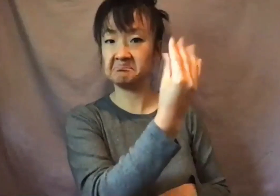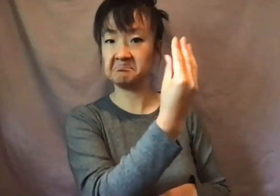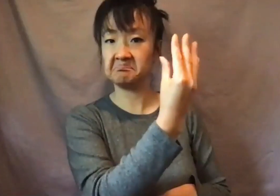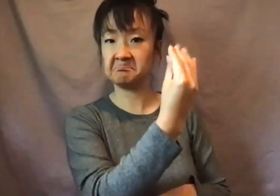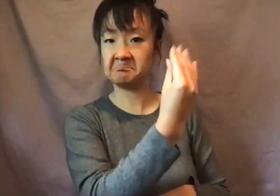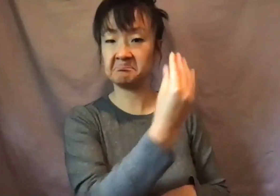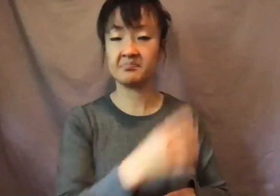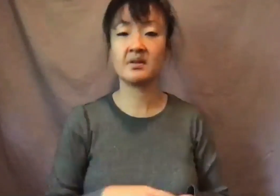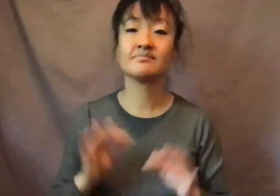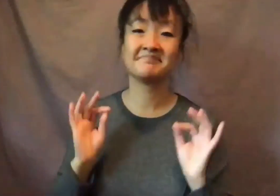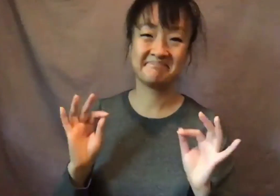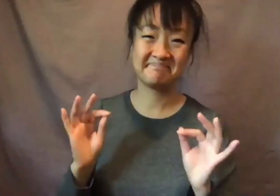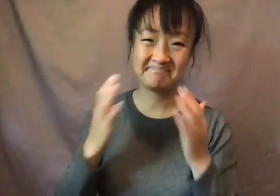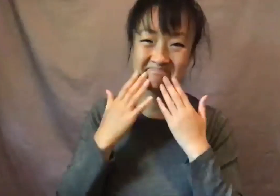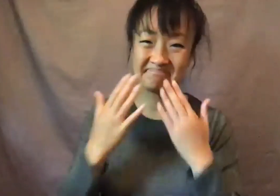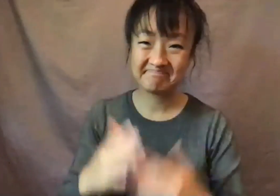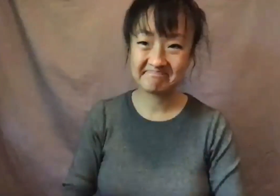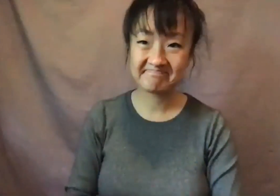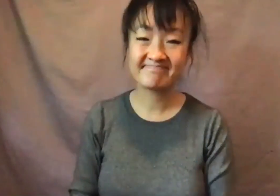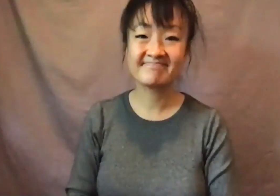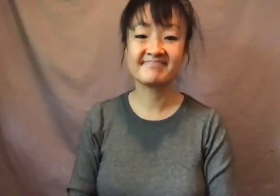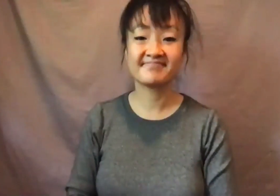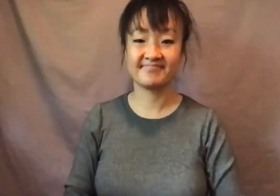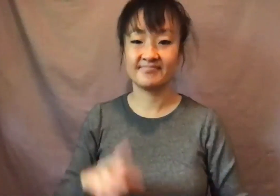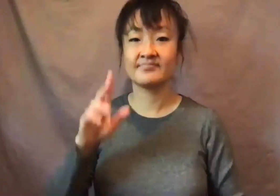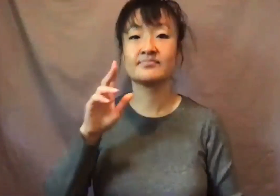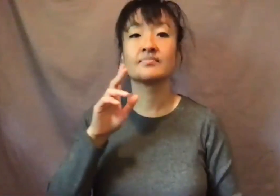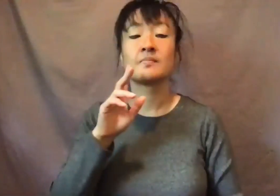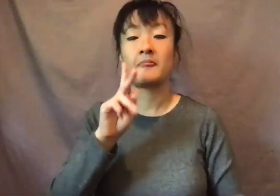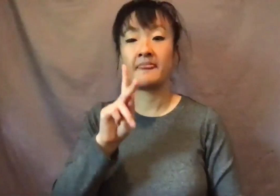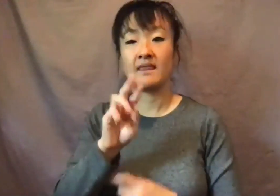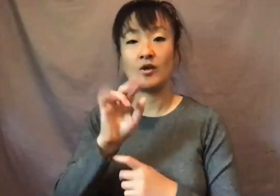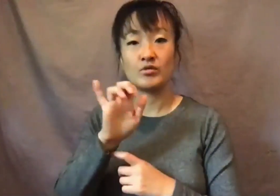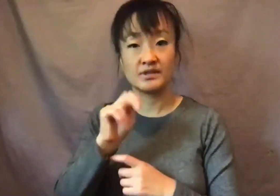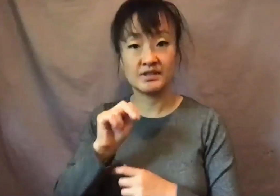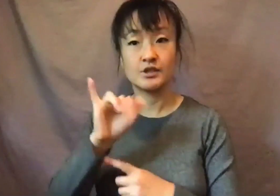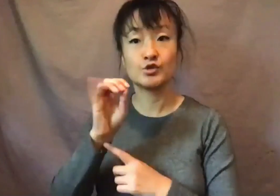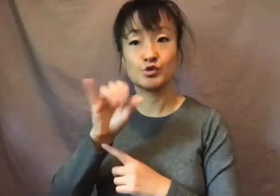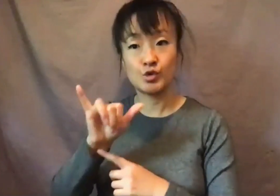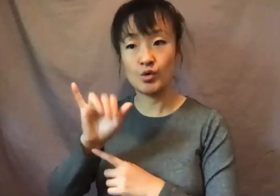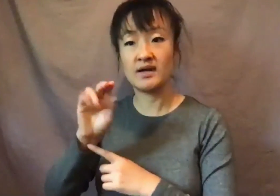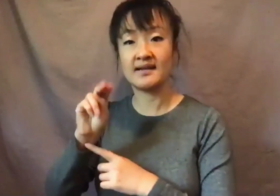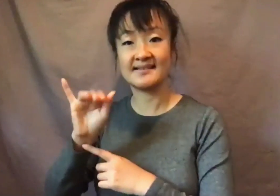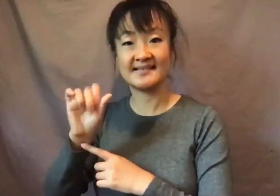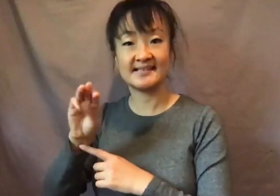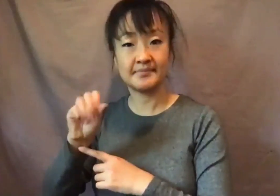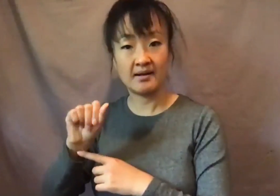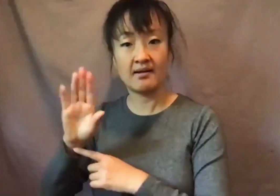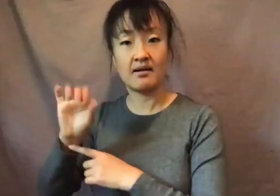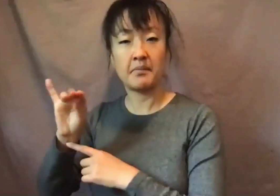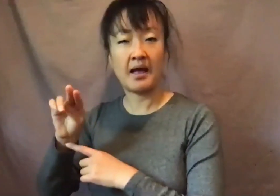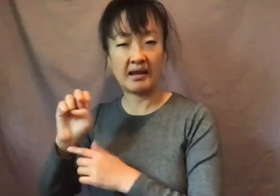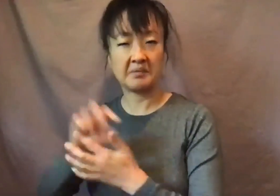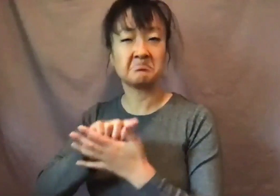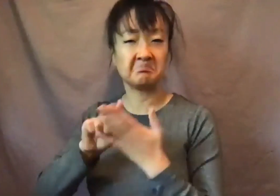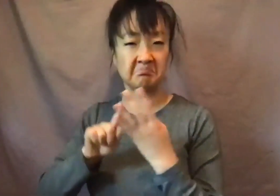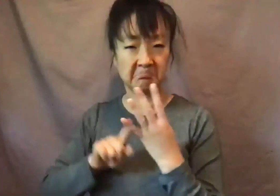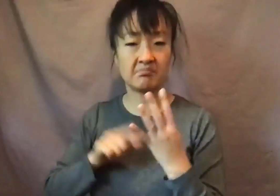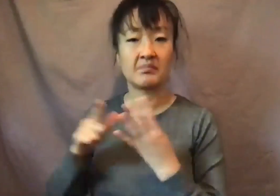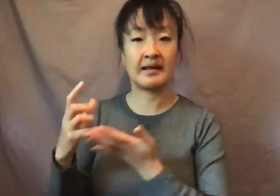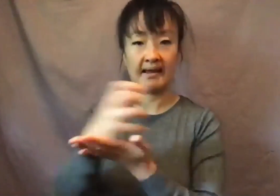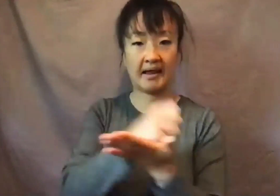Awesome. So Kristen, Joy, Nisma, and Bonnie are also hard at work gathering any